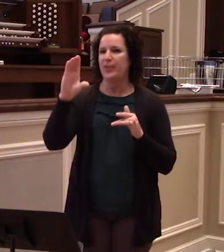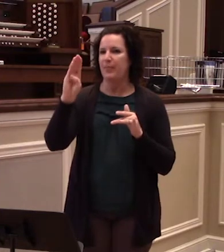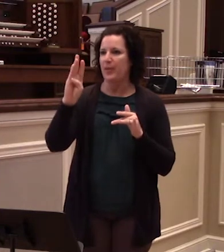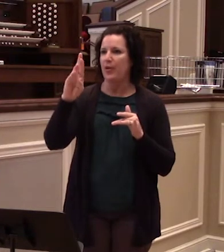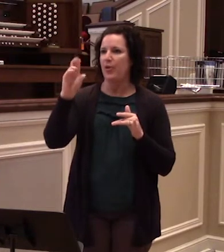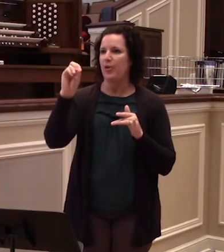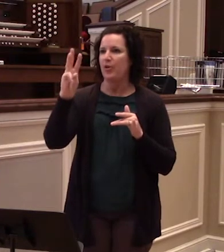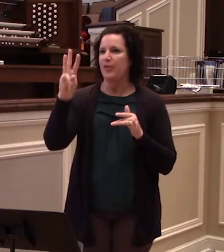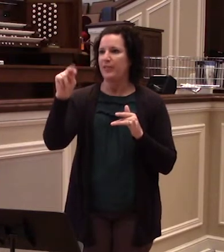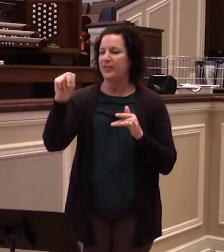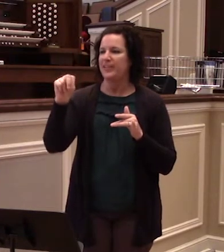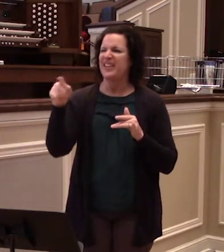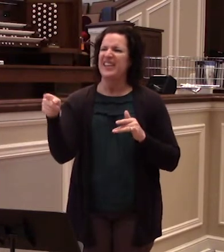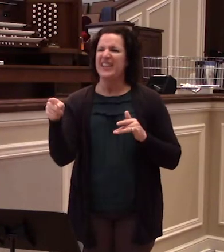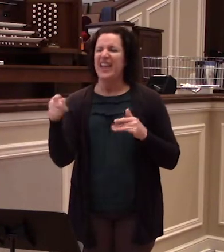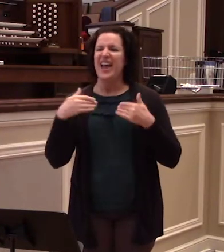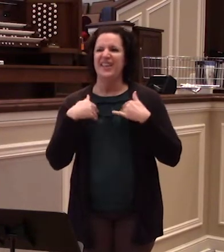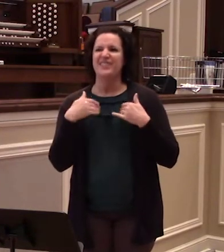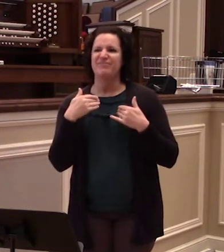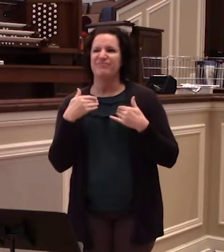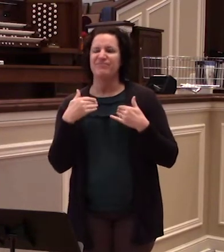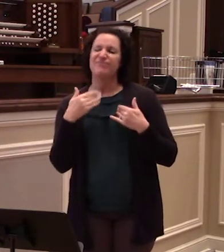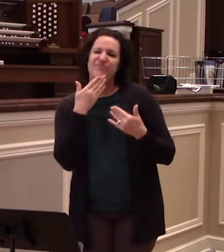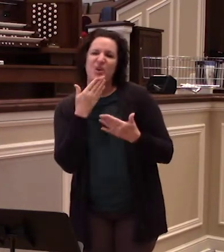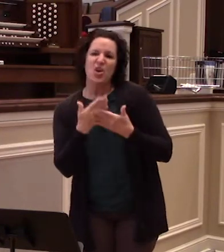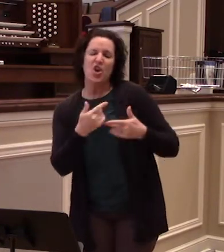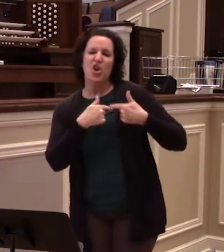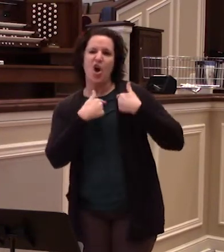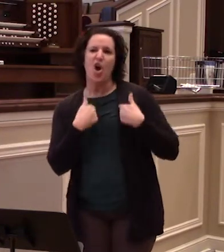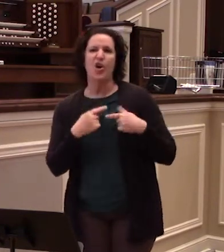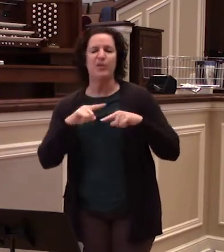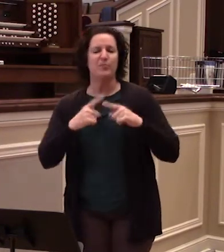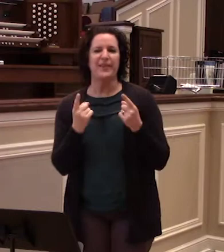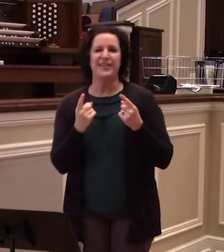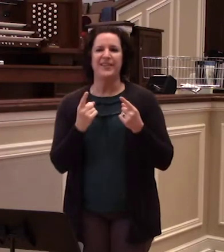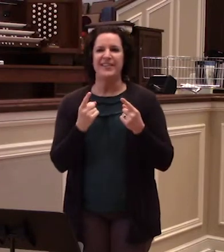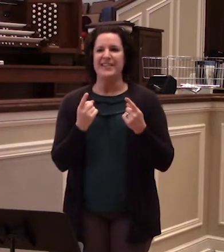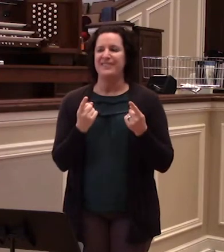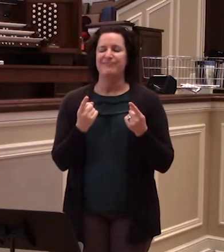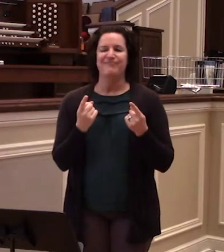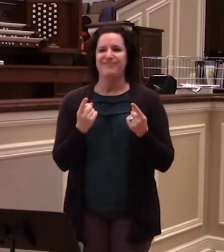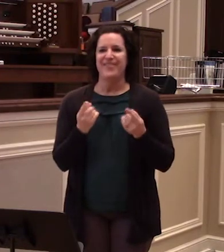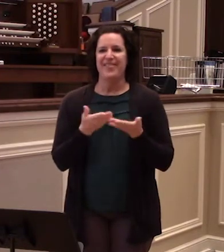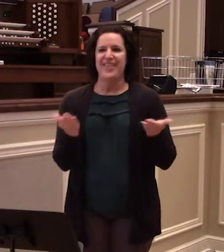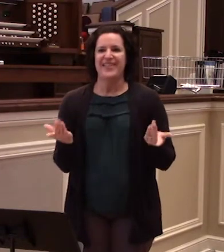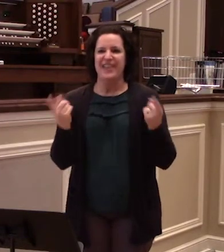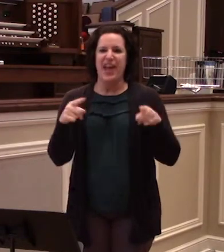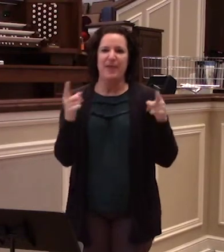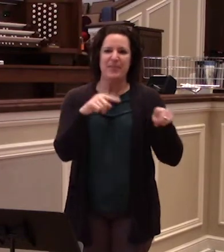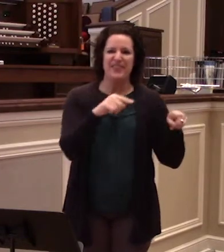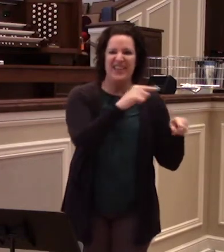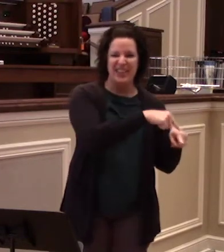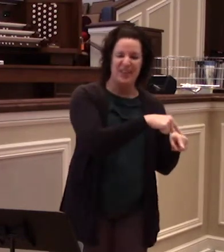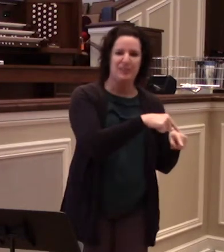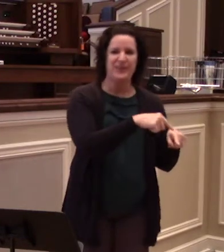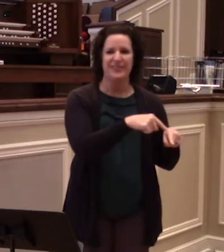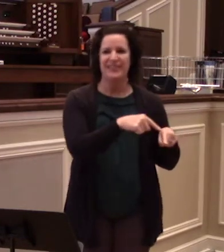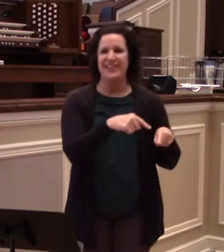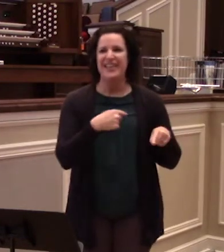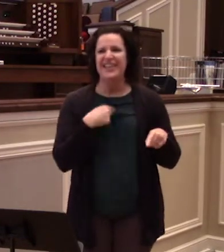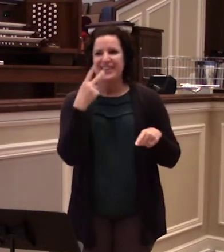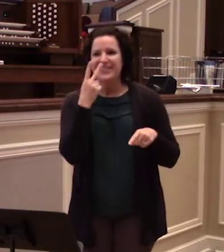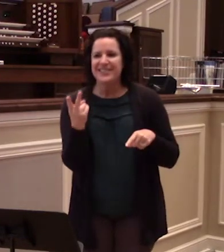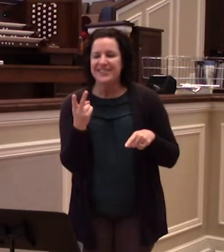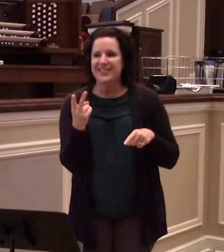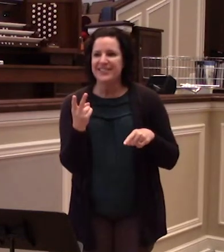for some reason things just always go wrong for him. And so Charlie Brown is trying to get an understanding of Christmas, and he sees the way